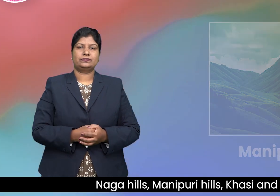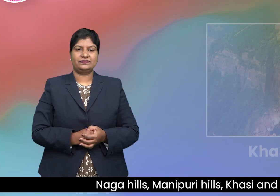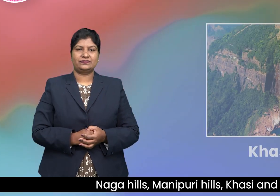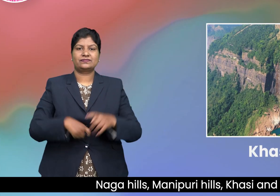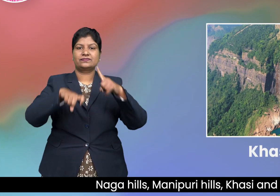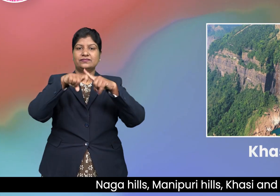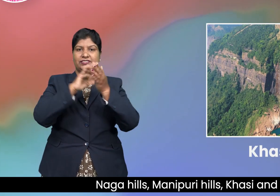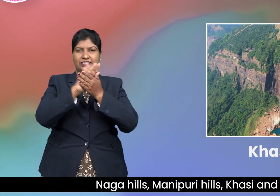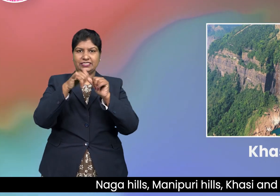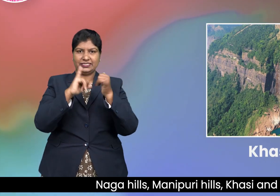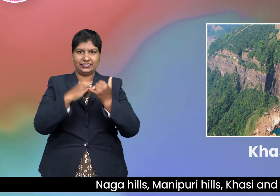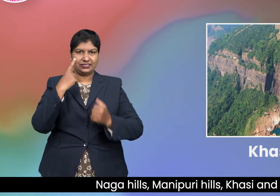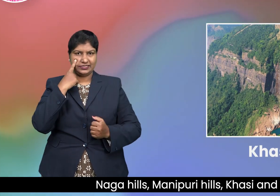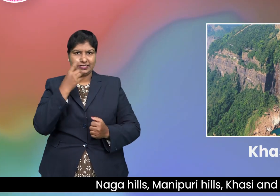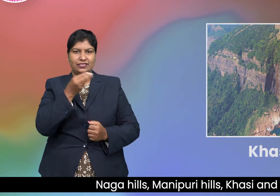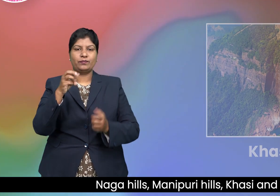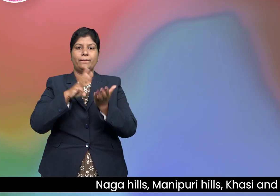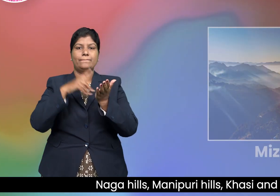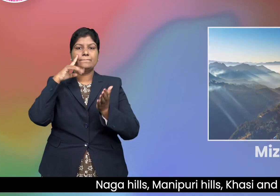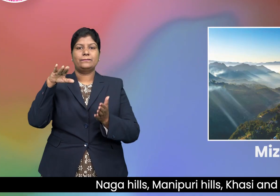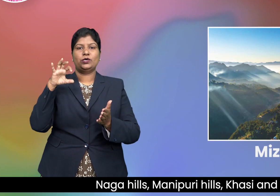Kashi and Mezzo hills